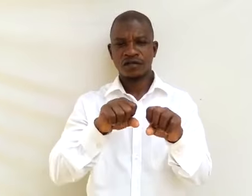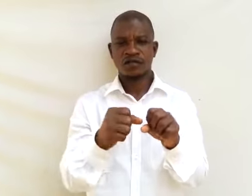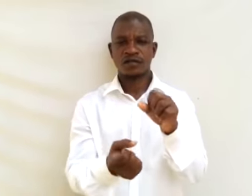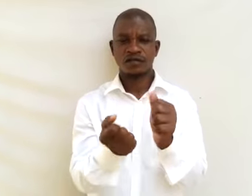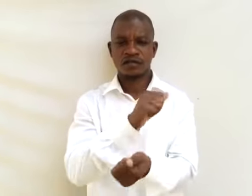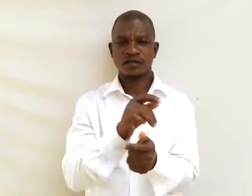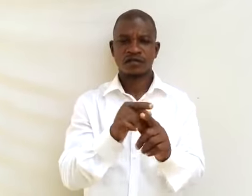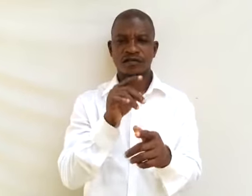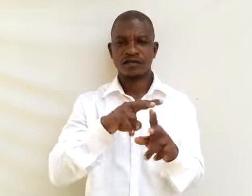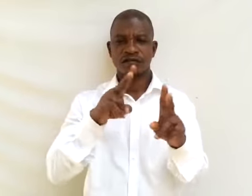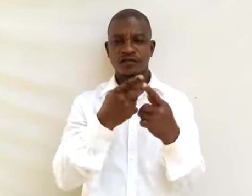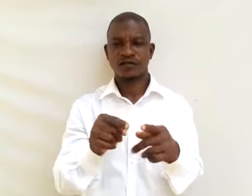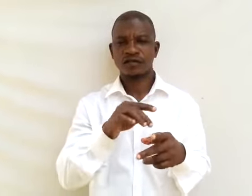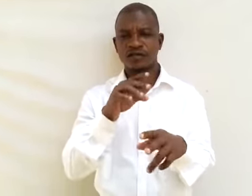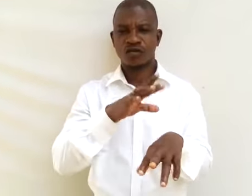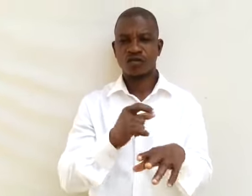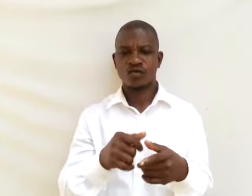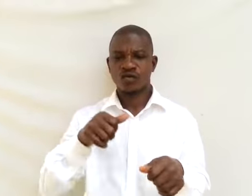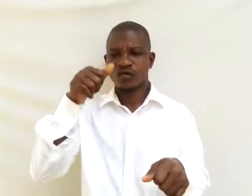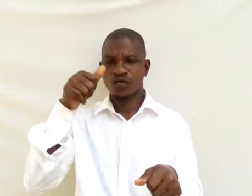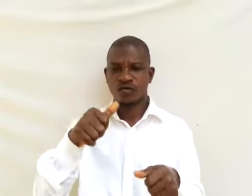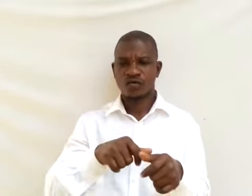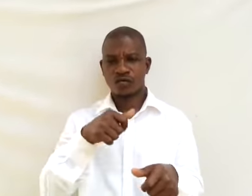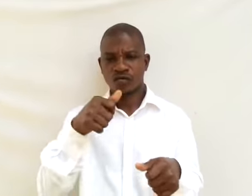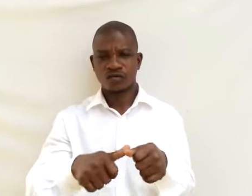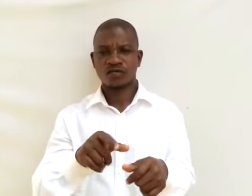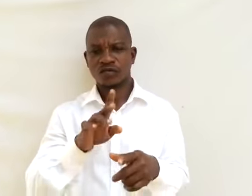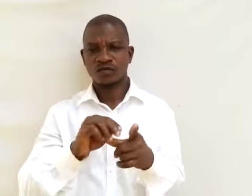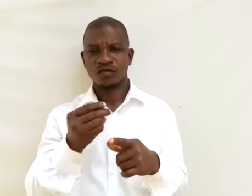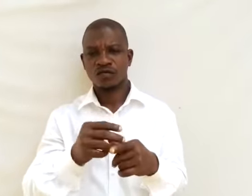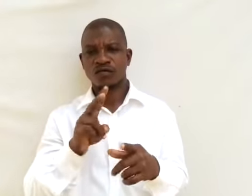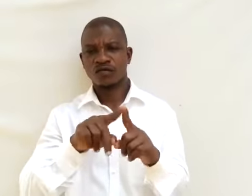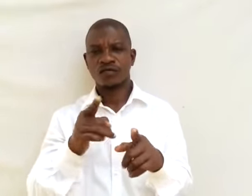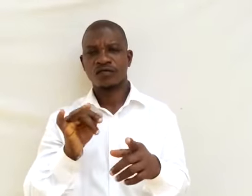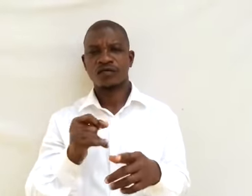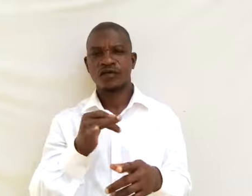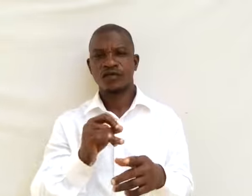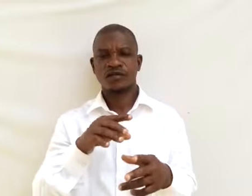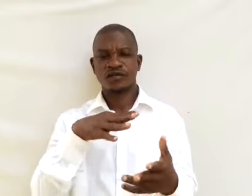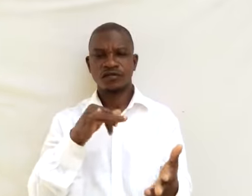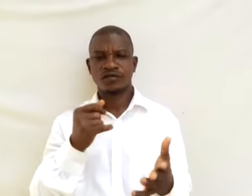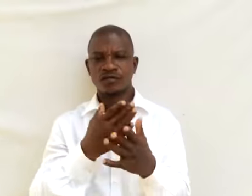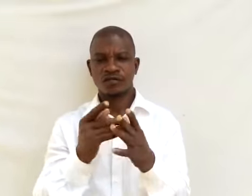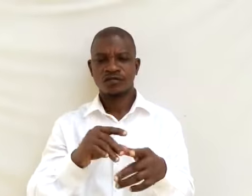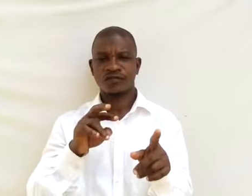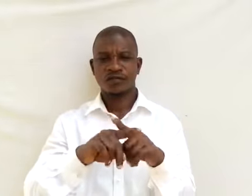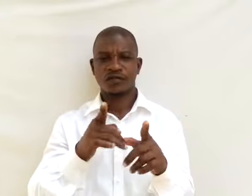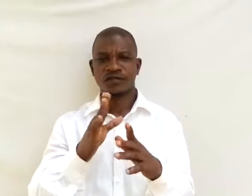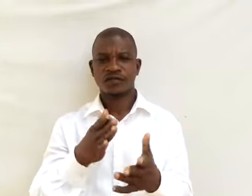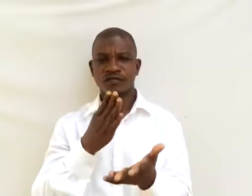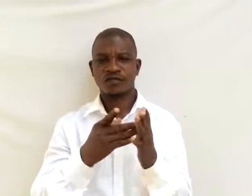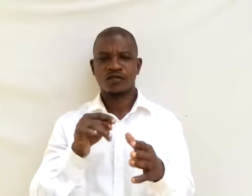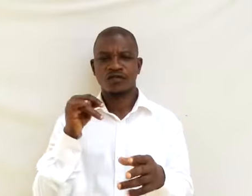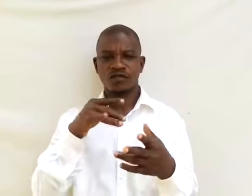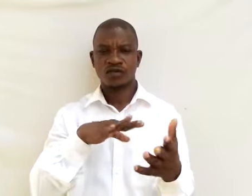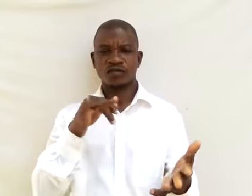a constant of variation. In the study of variation part 1, we studied